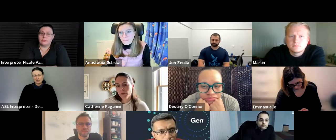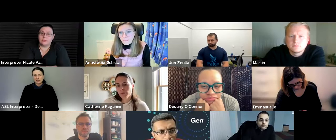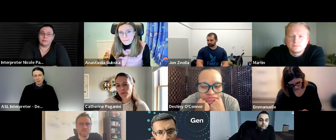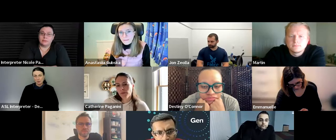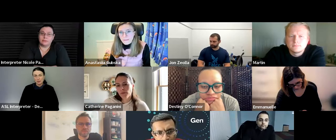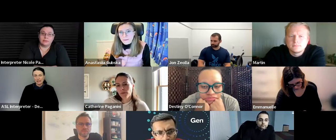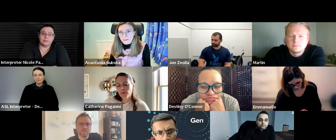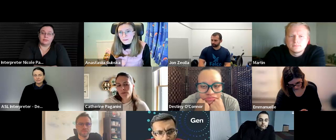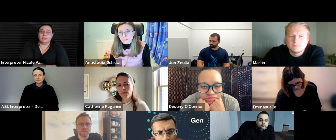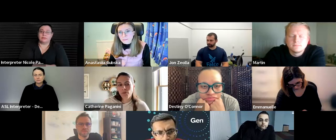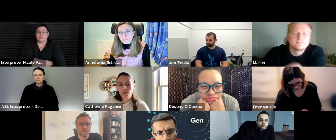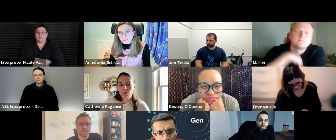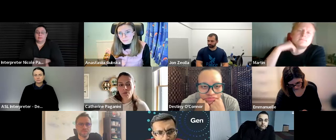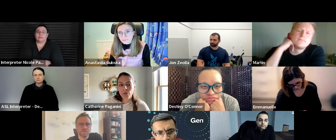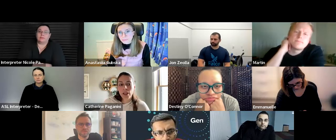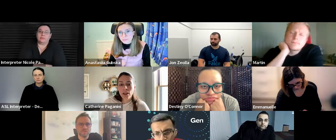like would need to come up with a plan